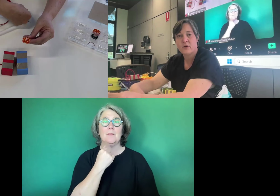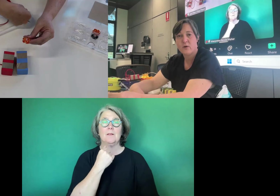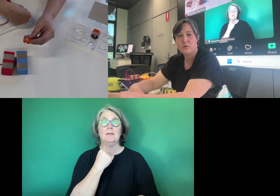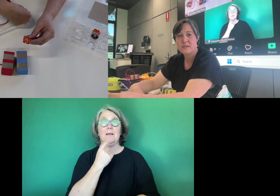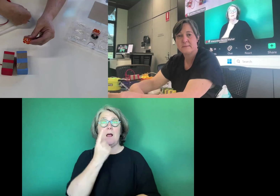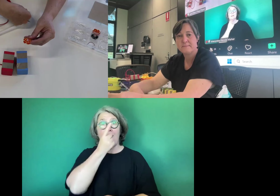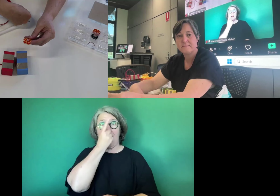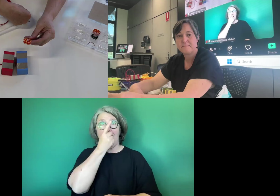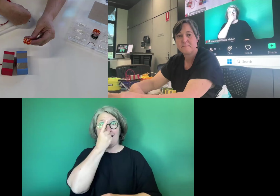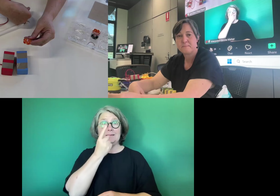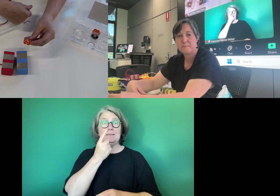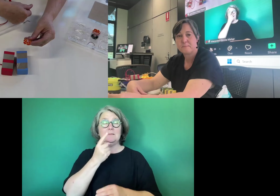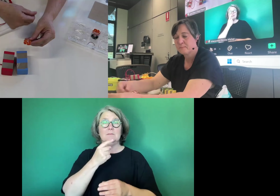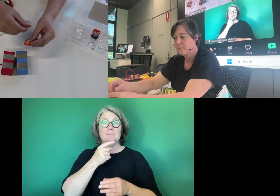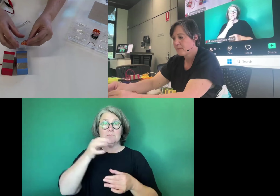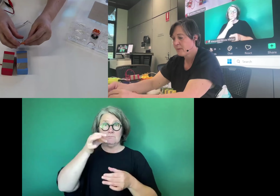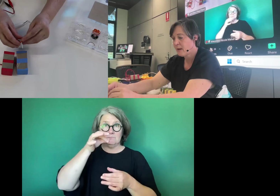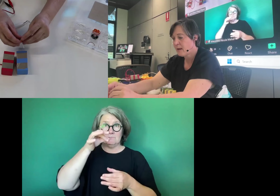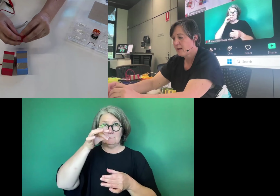of the holes,